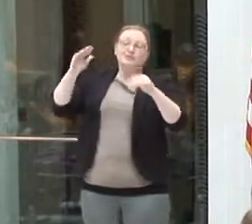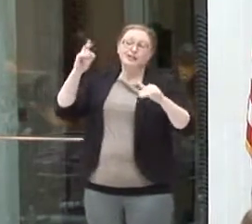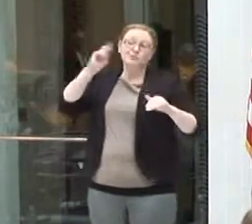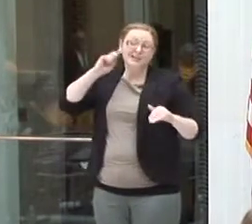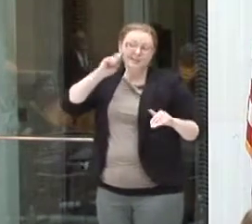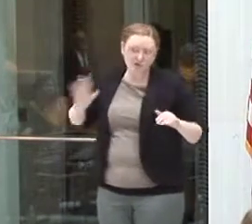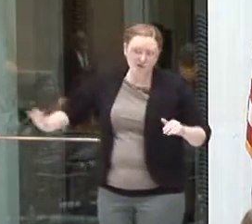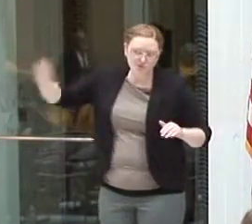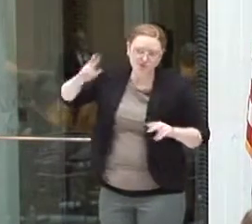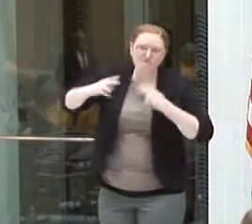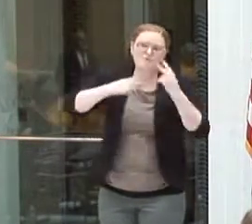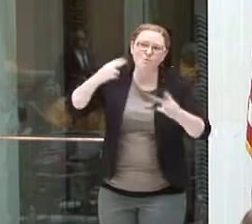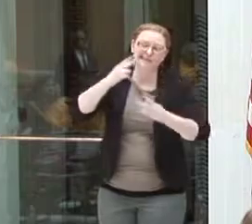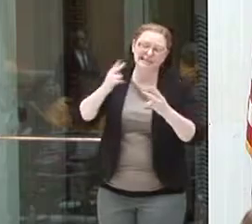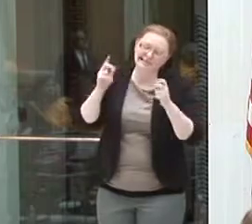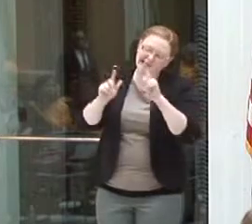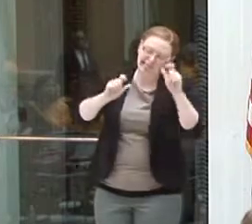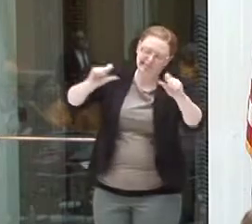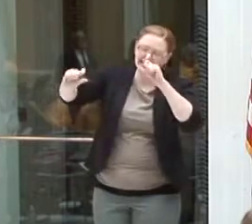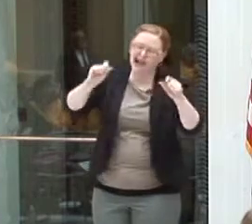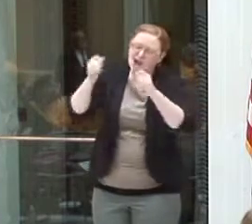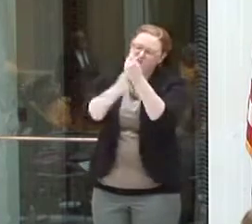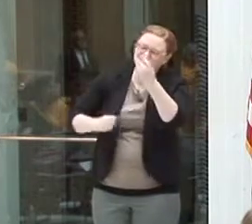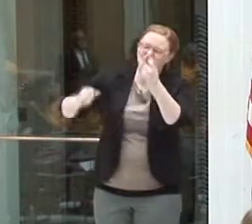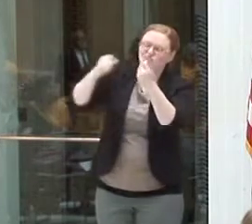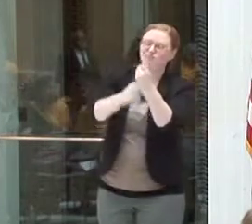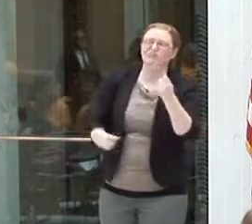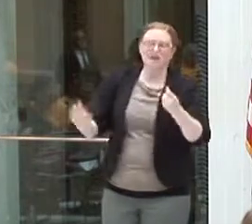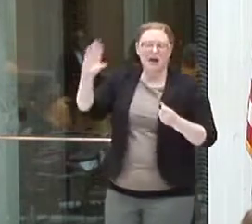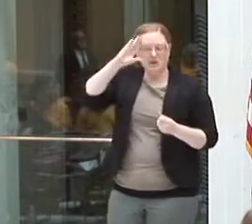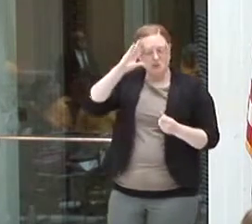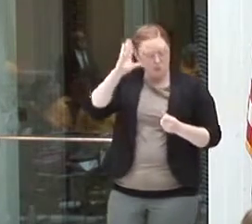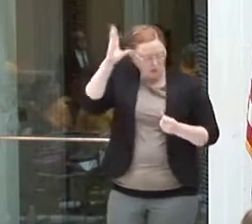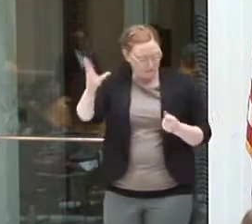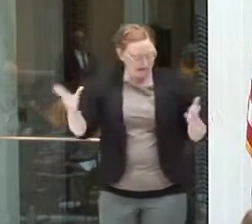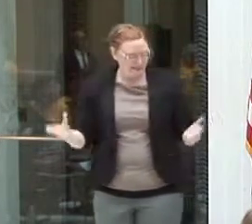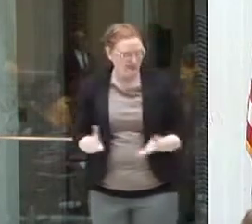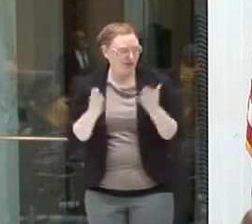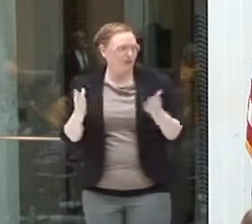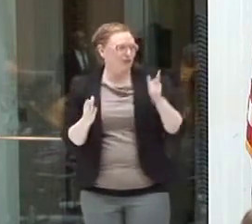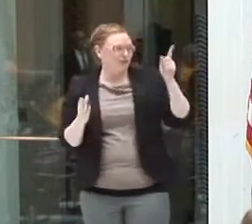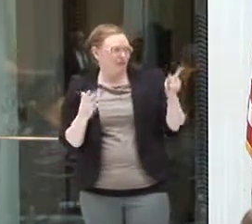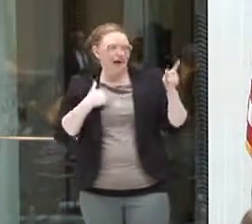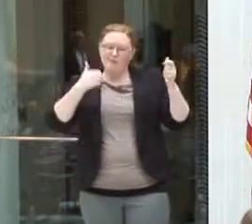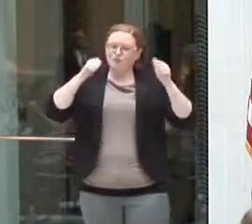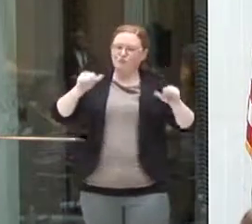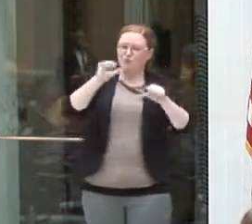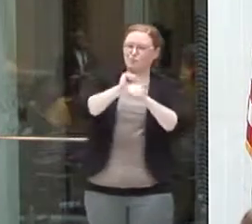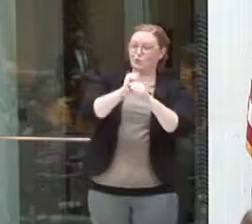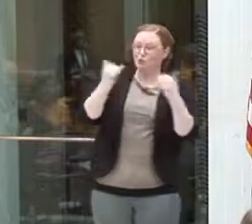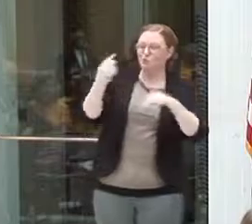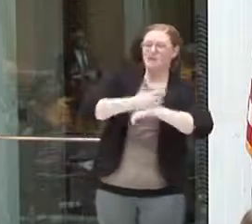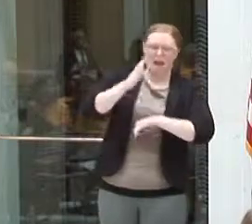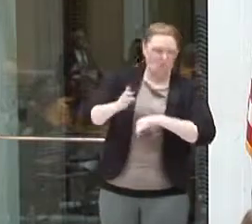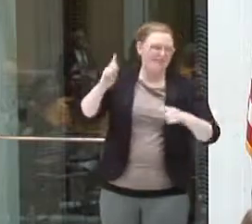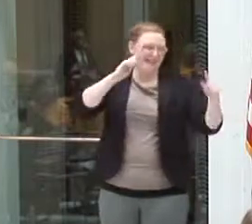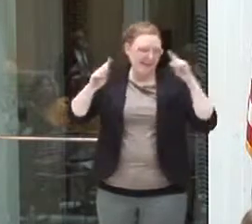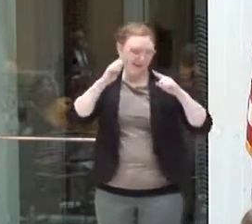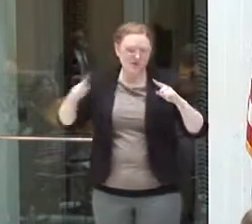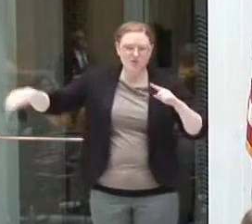loud and clear throughout the process and i know i'm going to hear them loud and clear in the hall while i'm trying to work inside there today but but that's